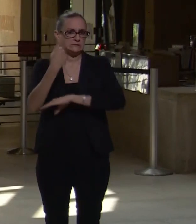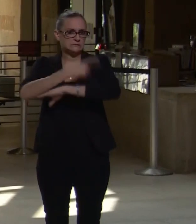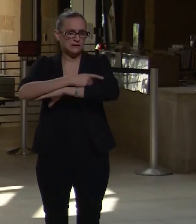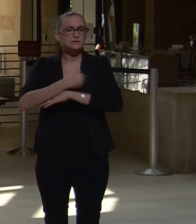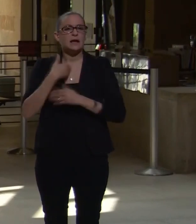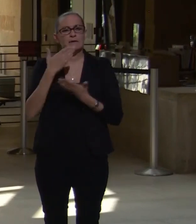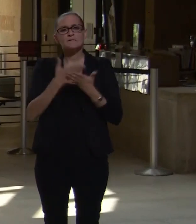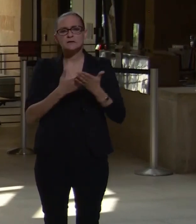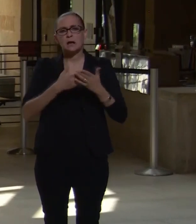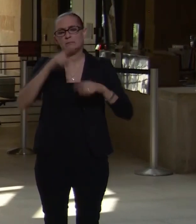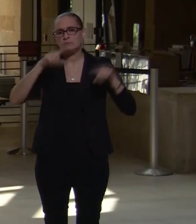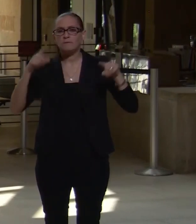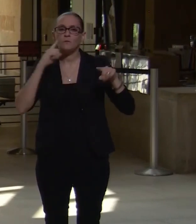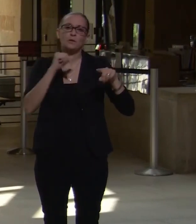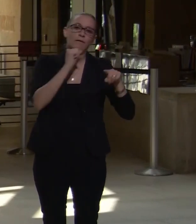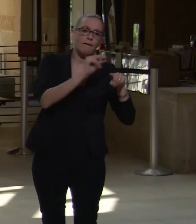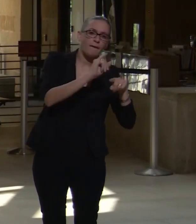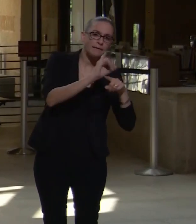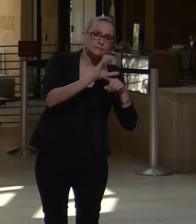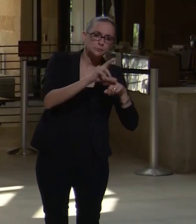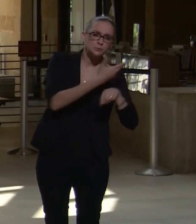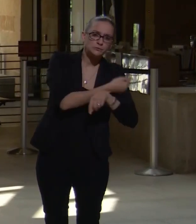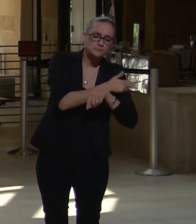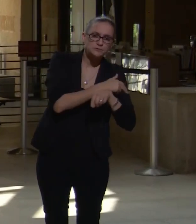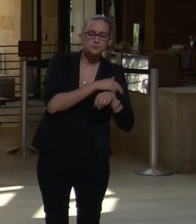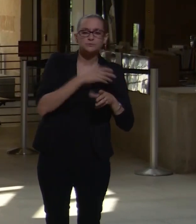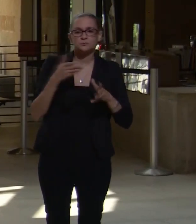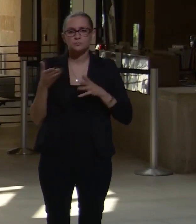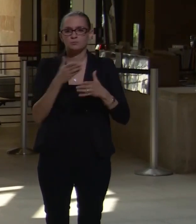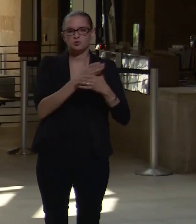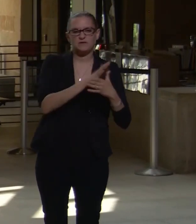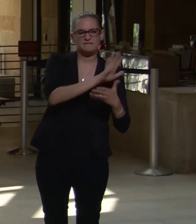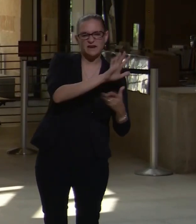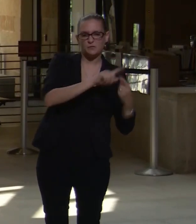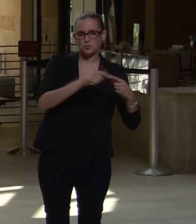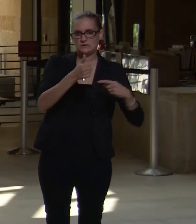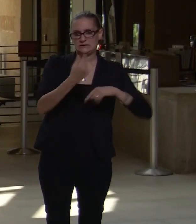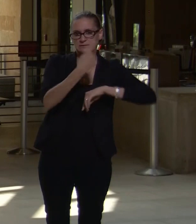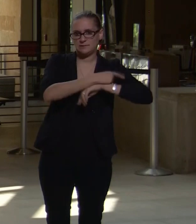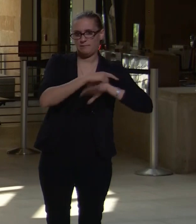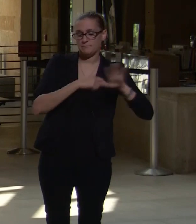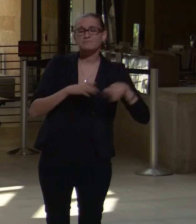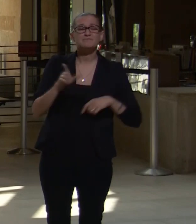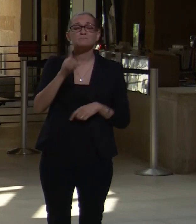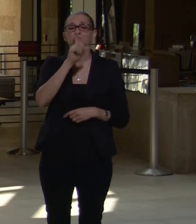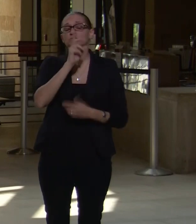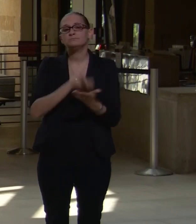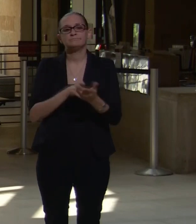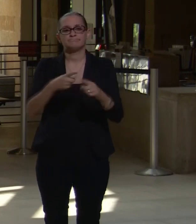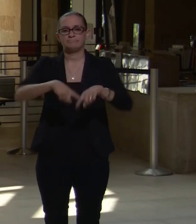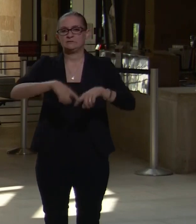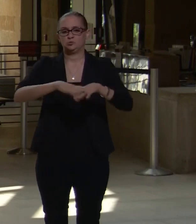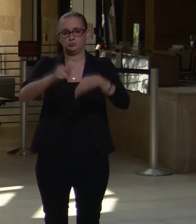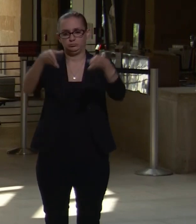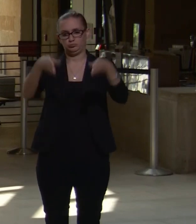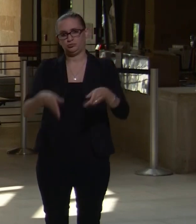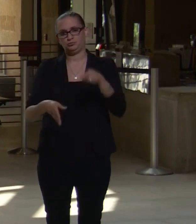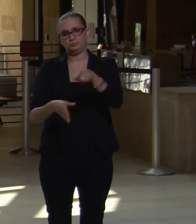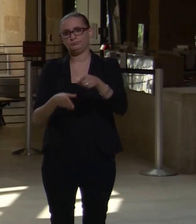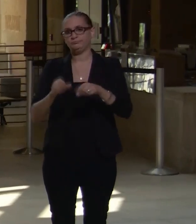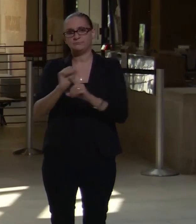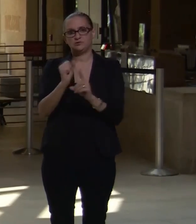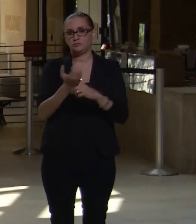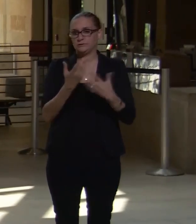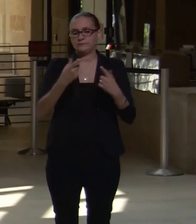some variability for non-ICU hospitalization between 5 and 10 days. Really, it depends on the individual